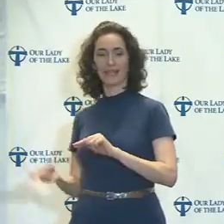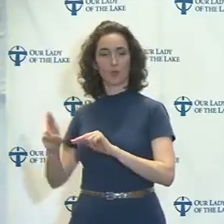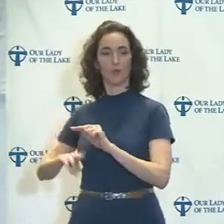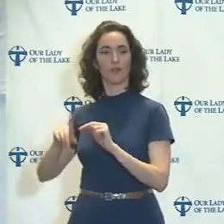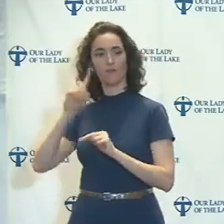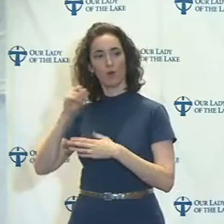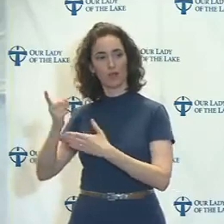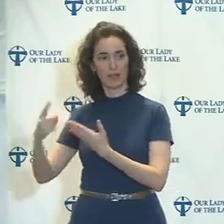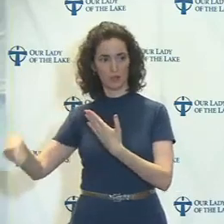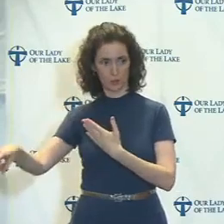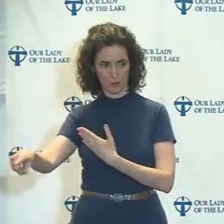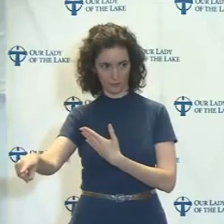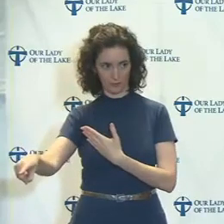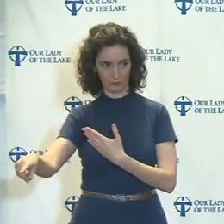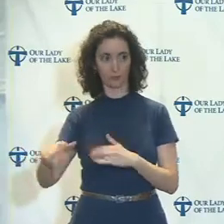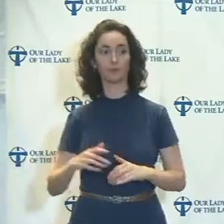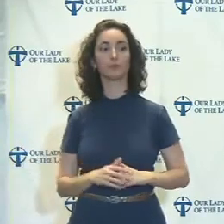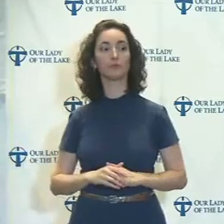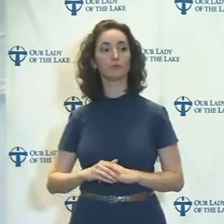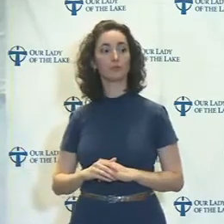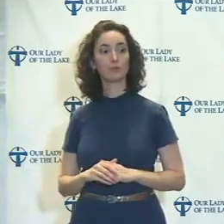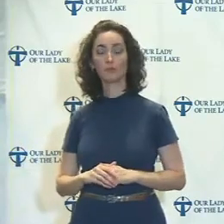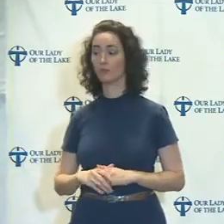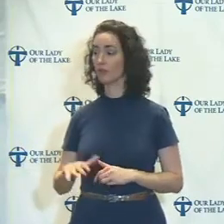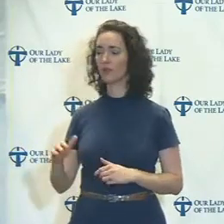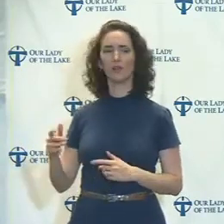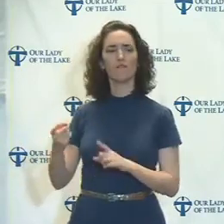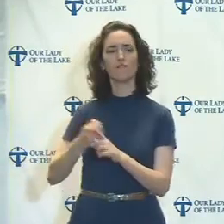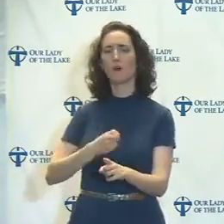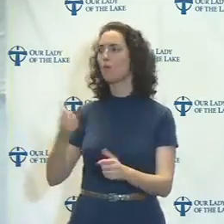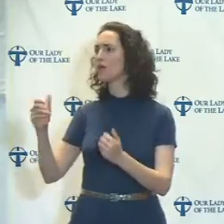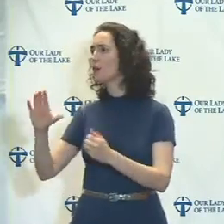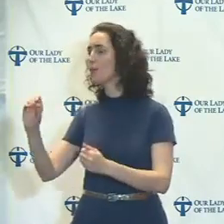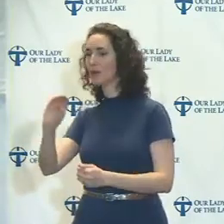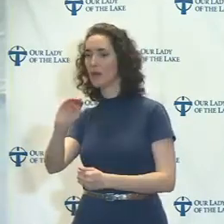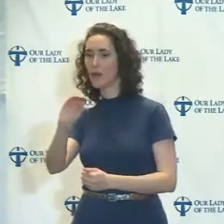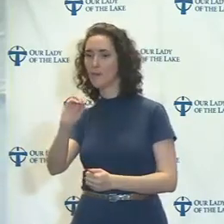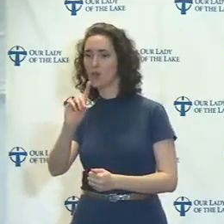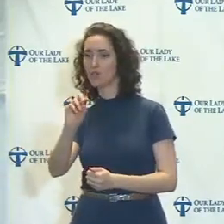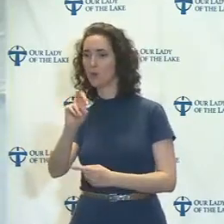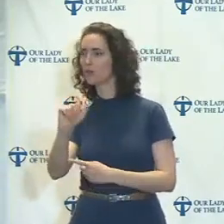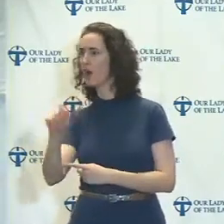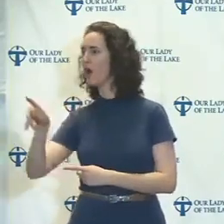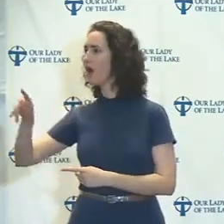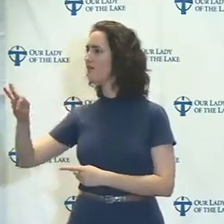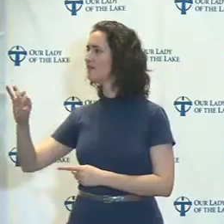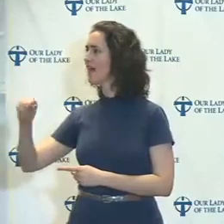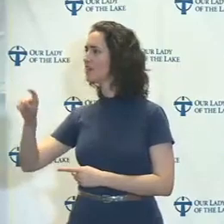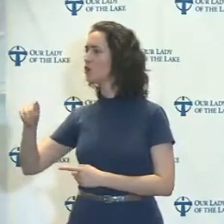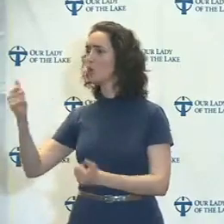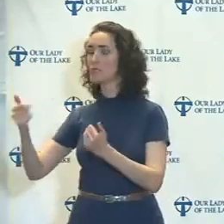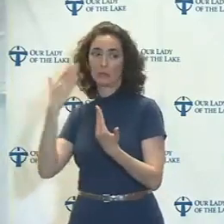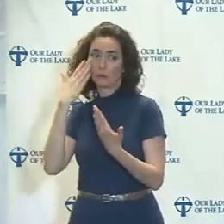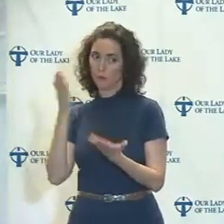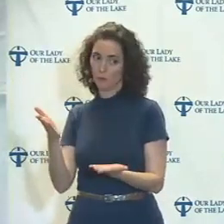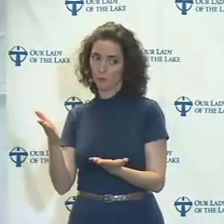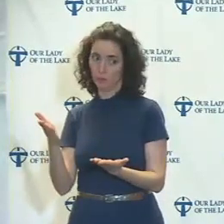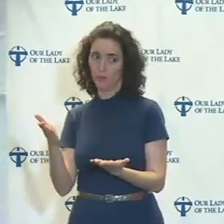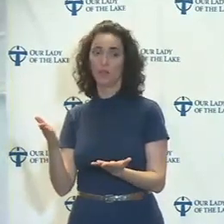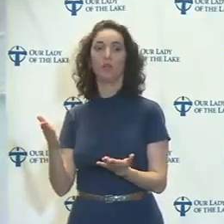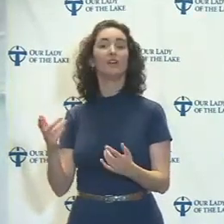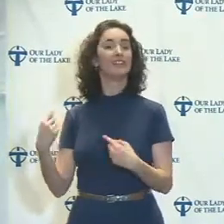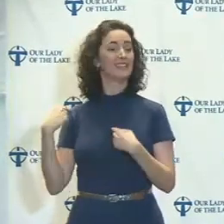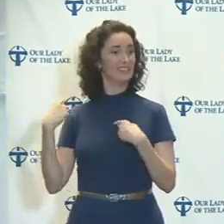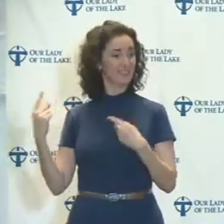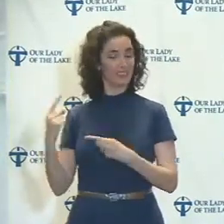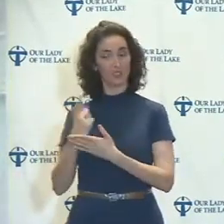for next week. We don't know yet whether that's Moderna or Pfizer. The increases we had over the last 2 or 3 weeks